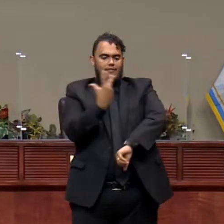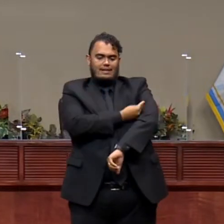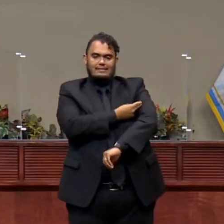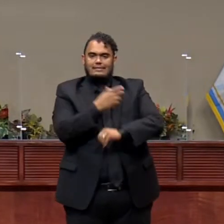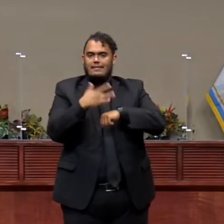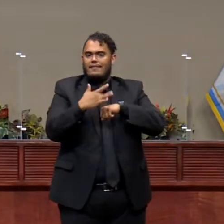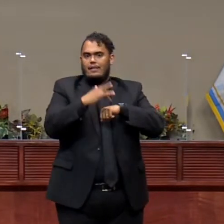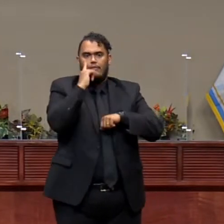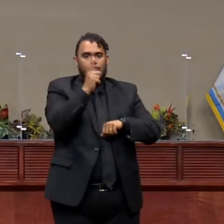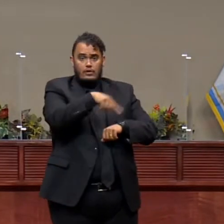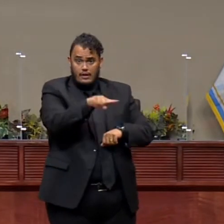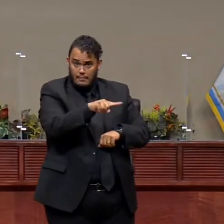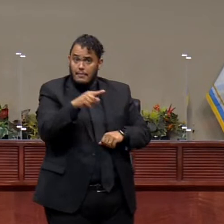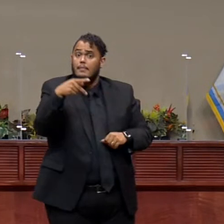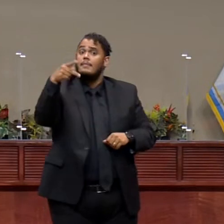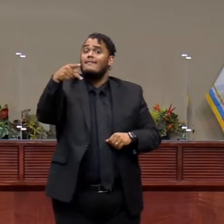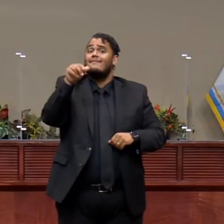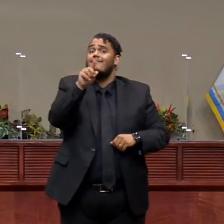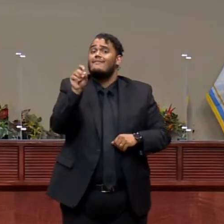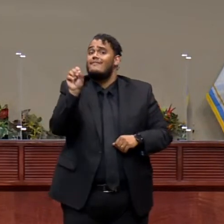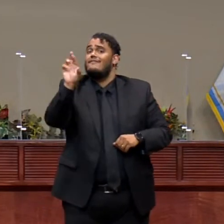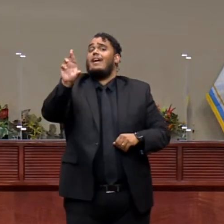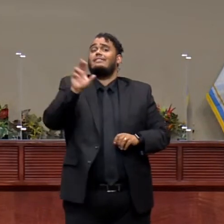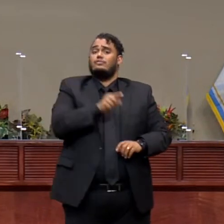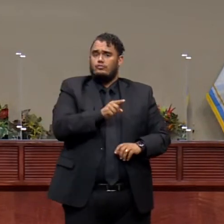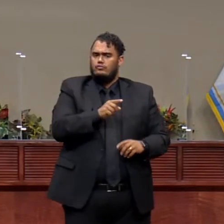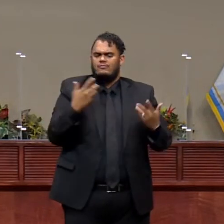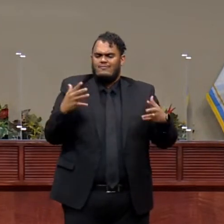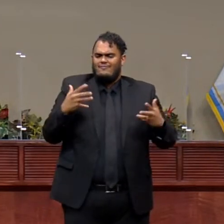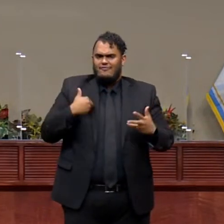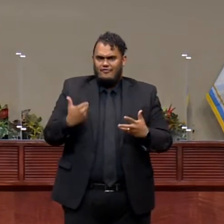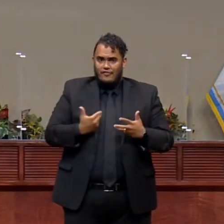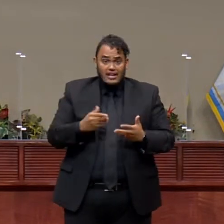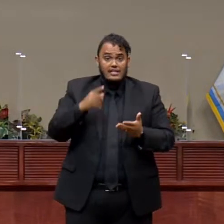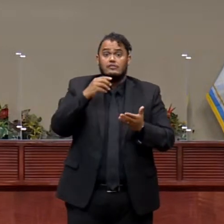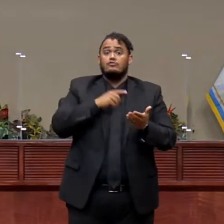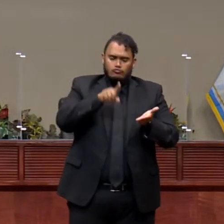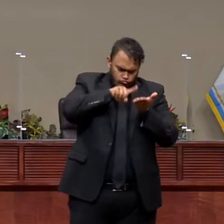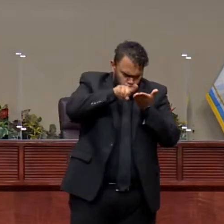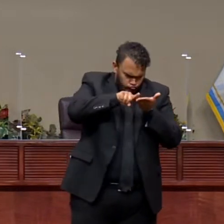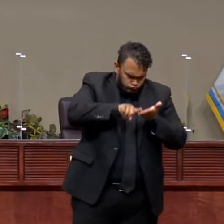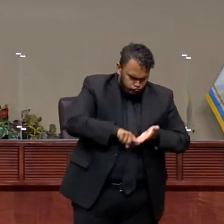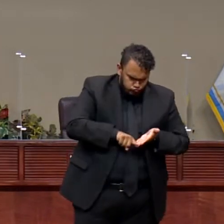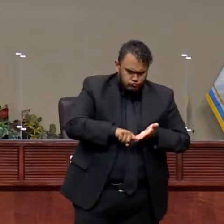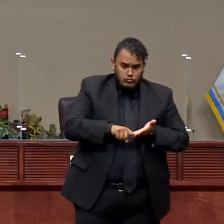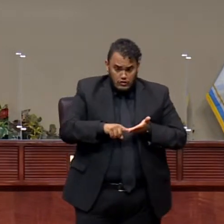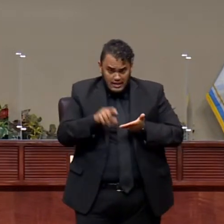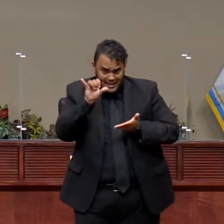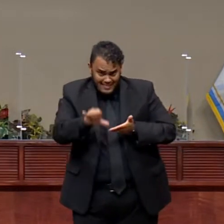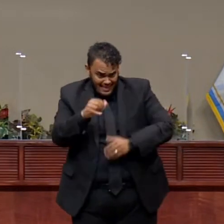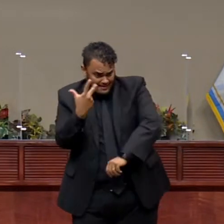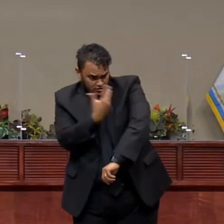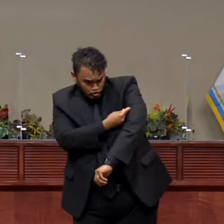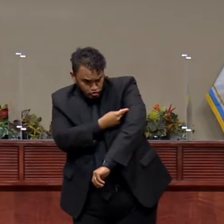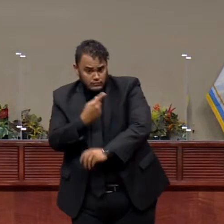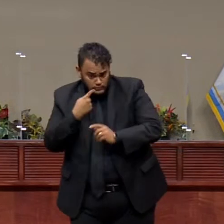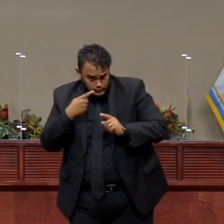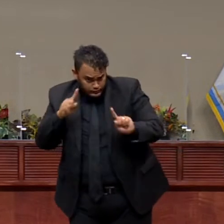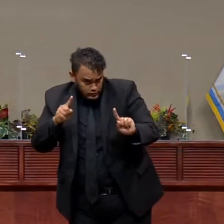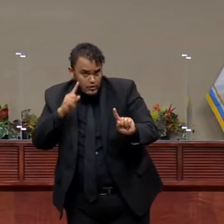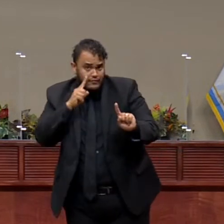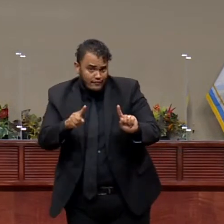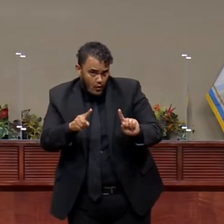submitted research to the Food and Drug Administration on the effectiveness of its COVID-19 vaccine for children, but the shots may not